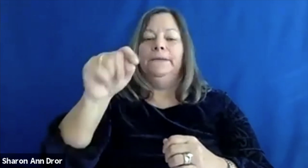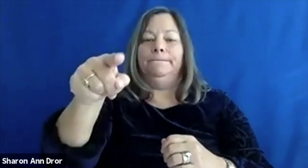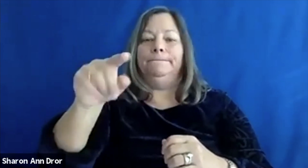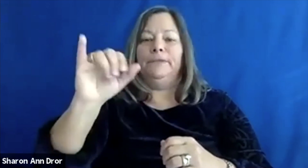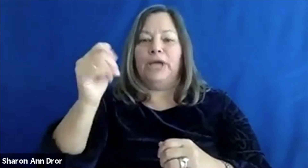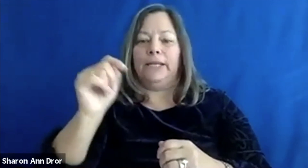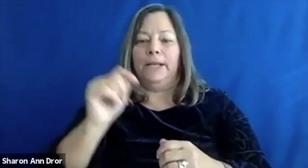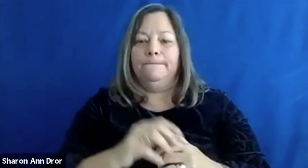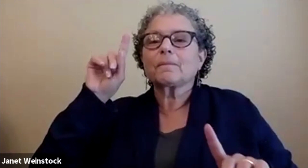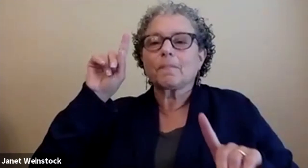Janet?